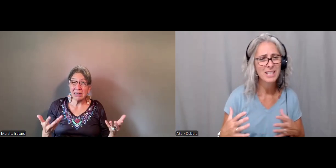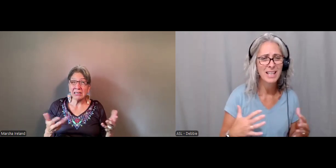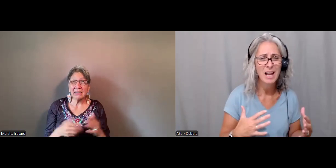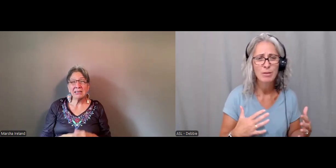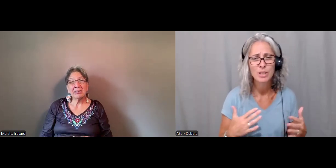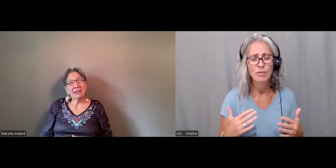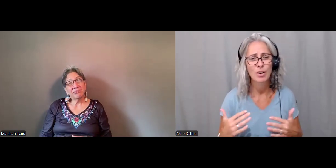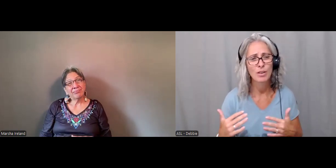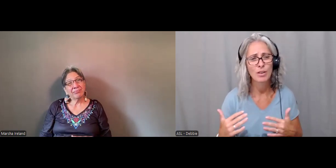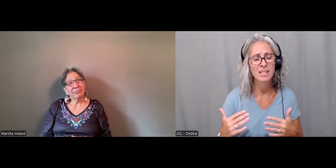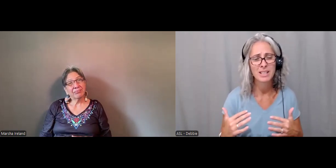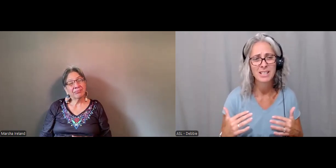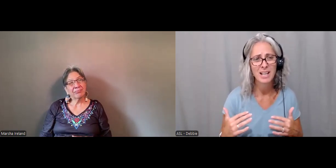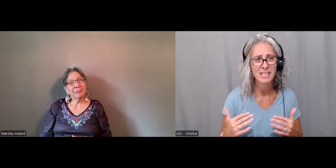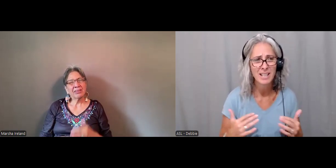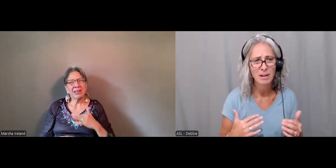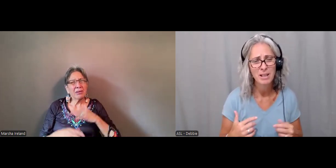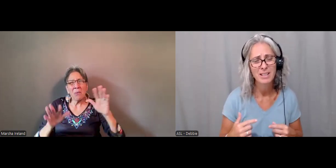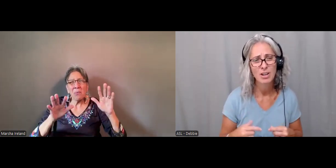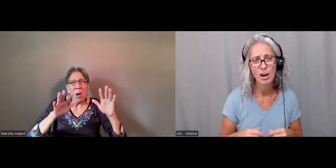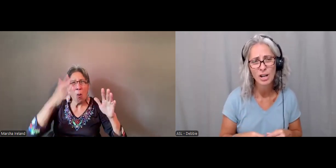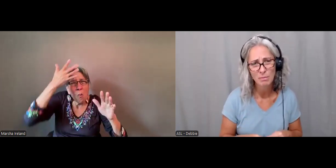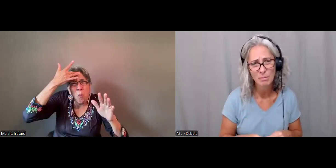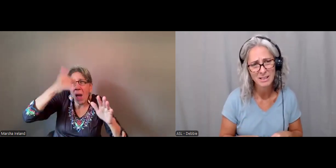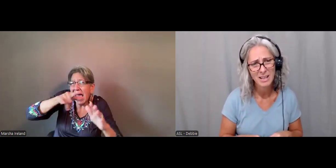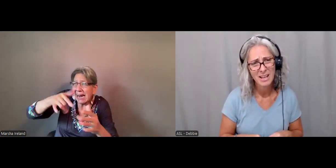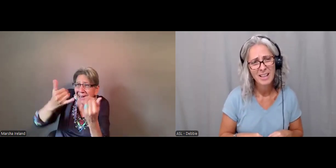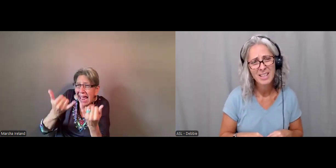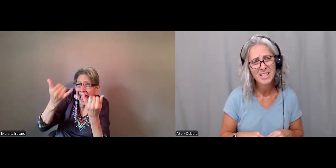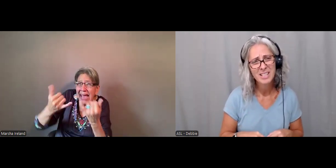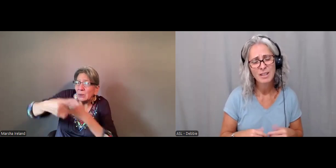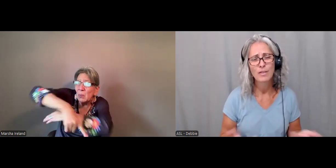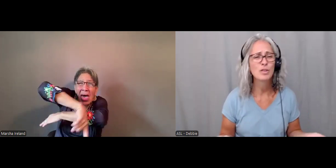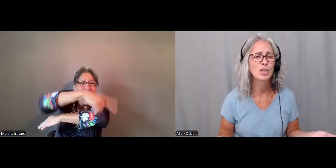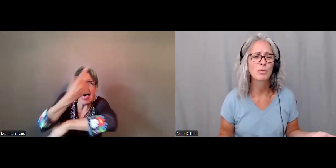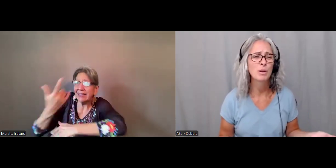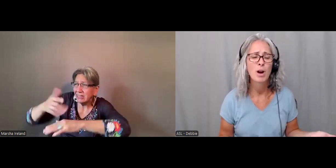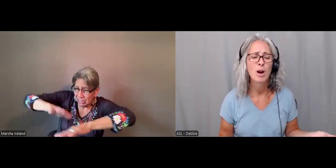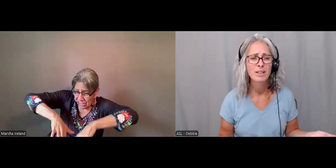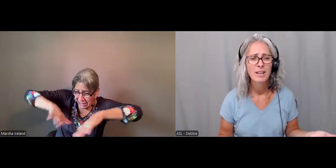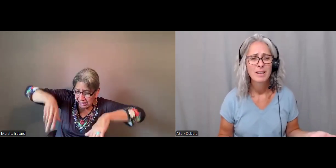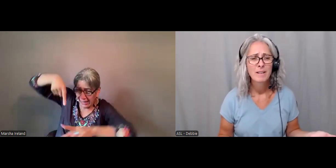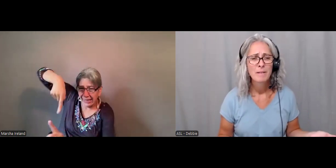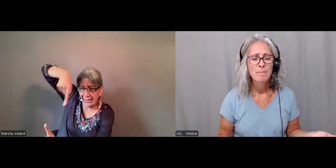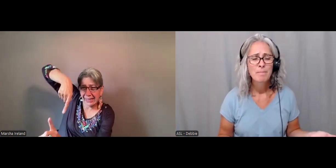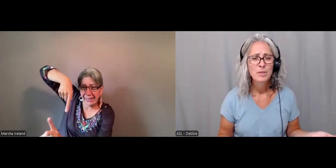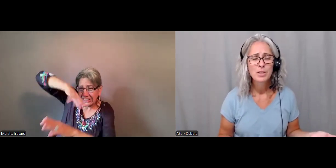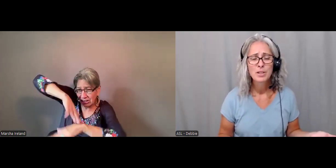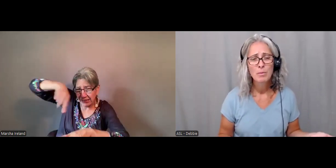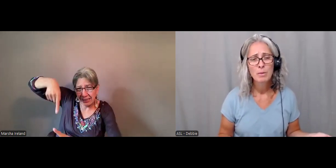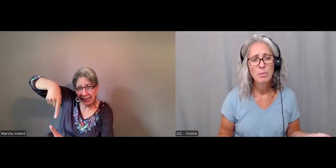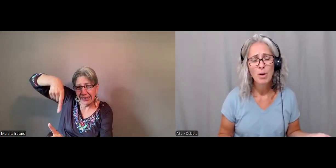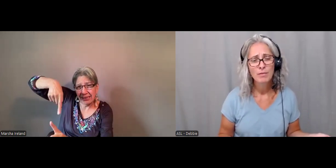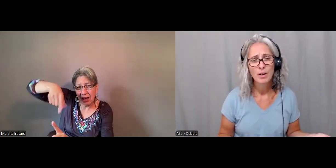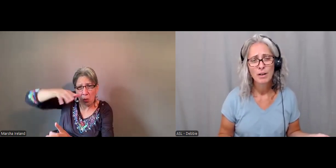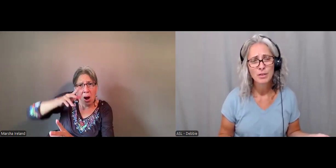this allows for this unsettlement, this argument. And this isn't the future we want. This is